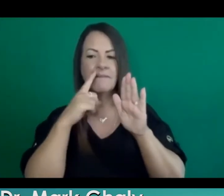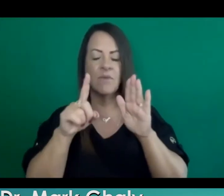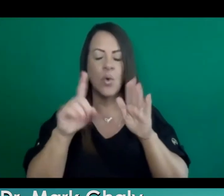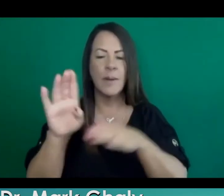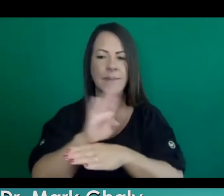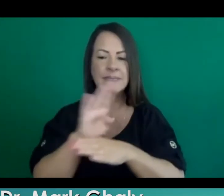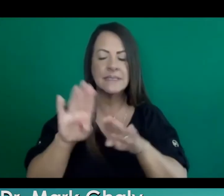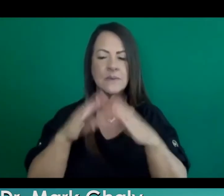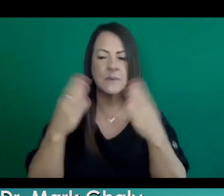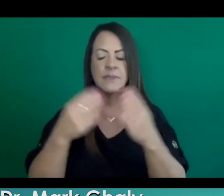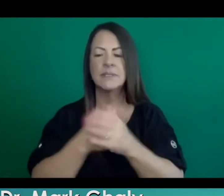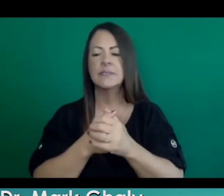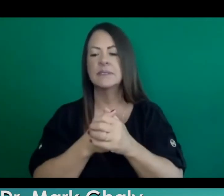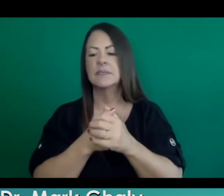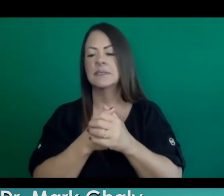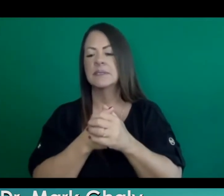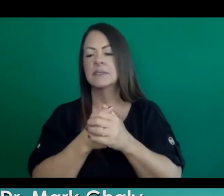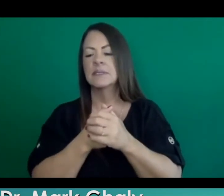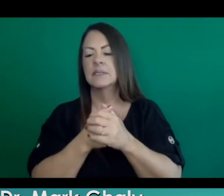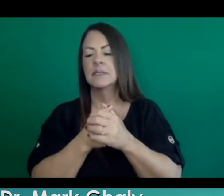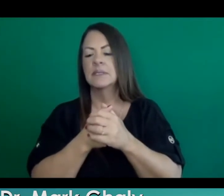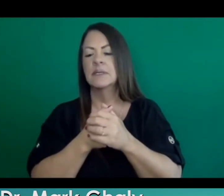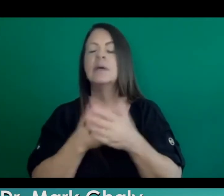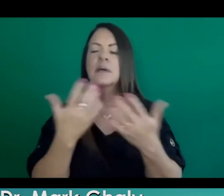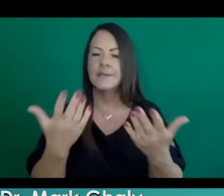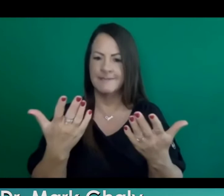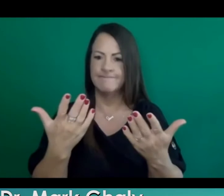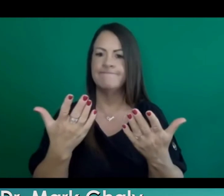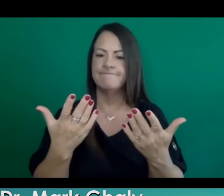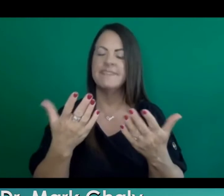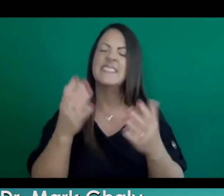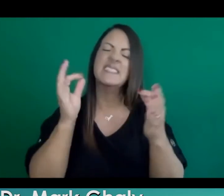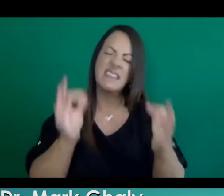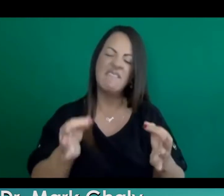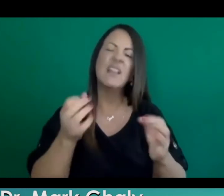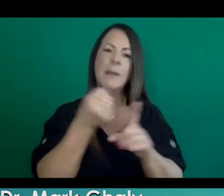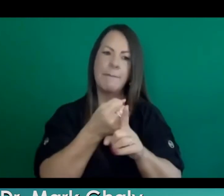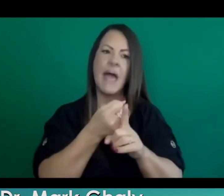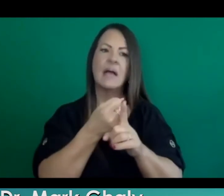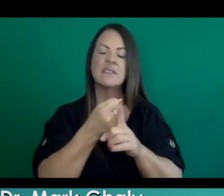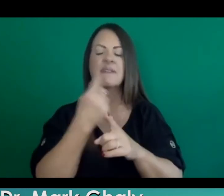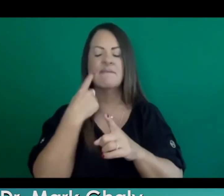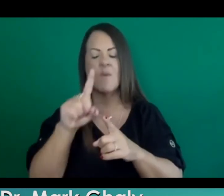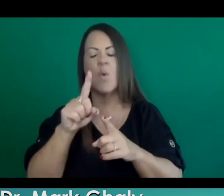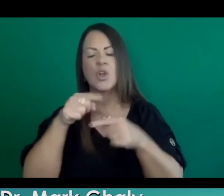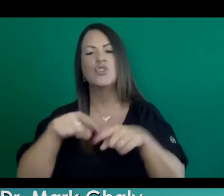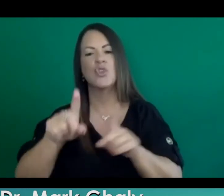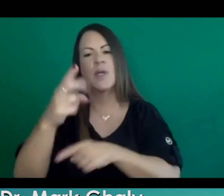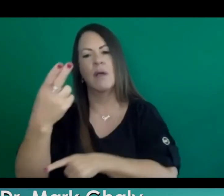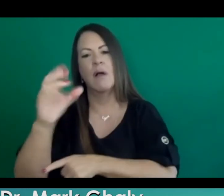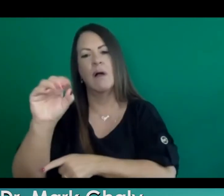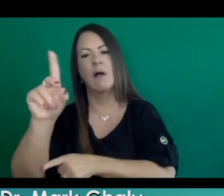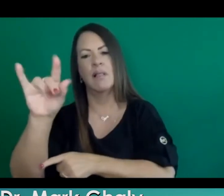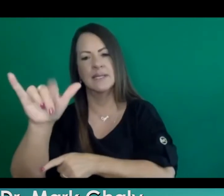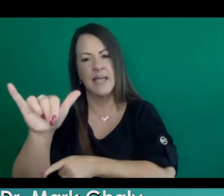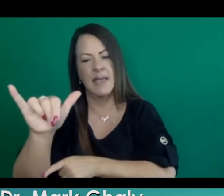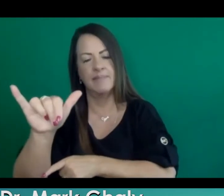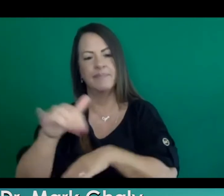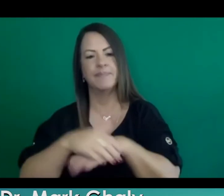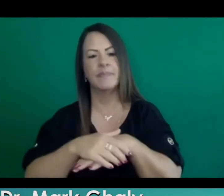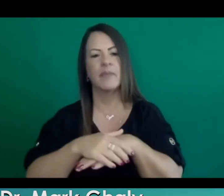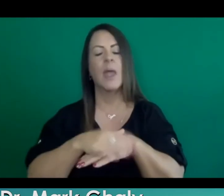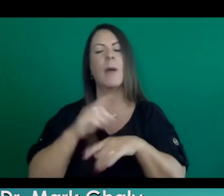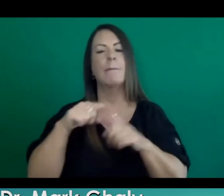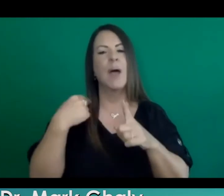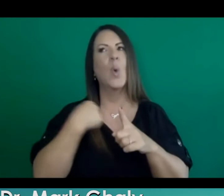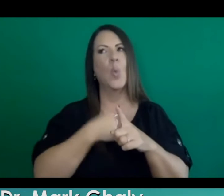say, but it certainly moments like Labor Day and other holidays are all built in to our understanding